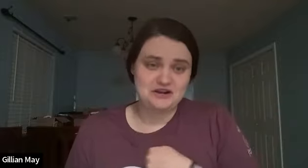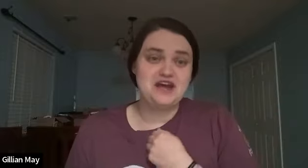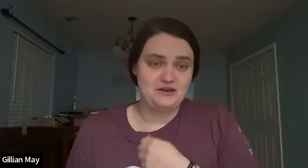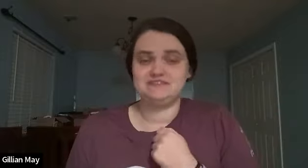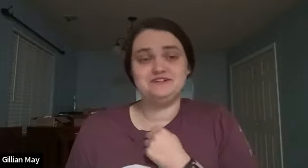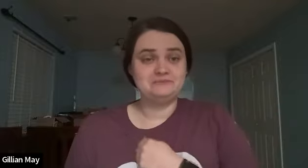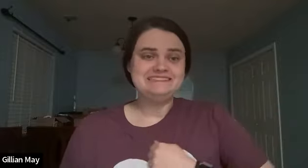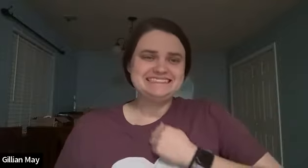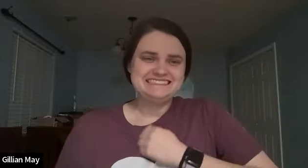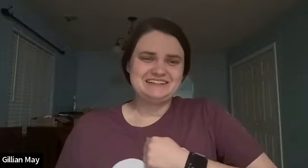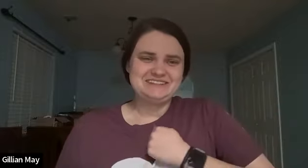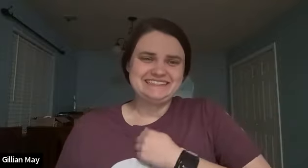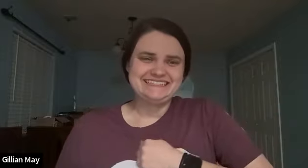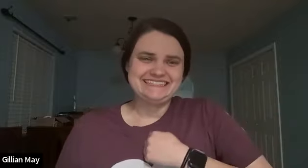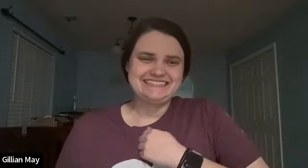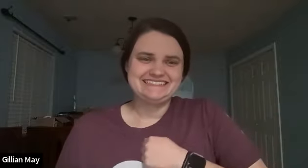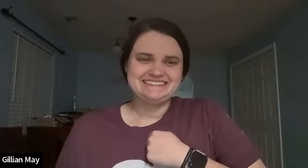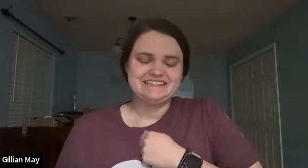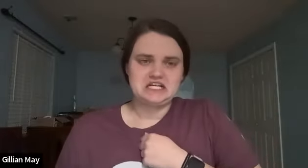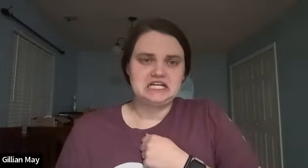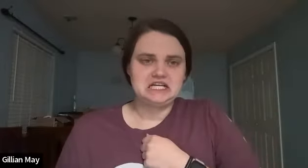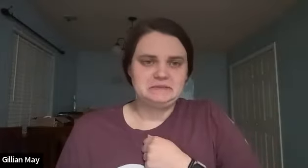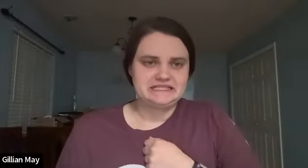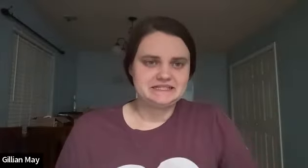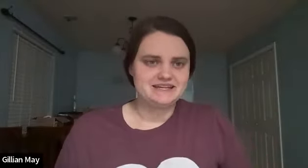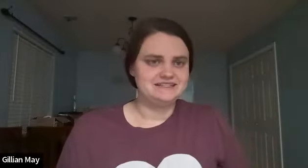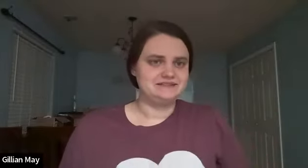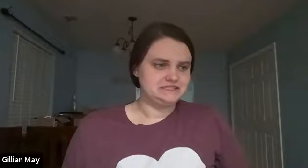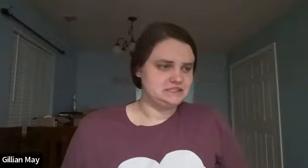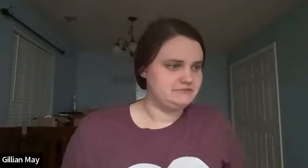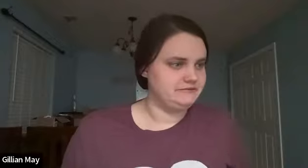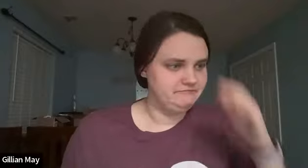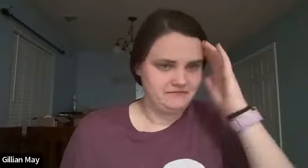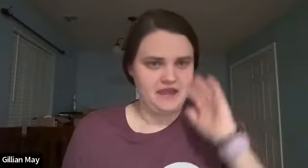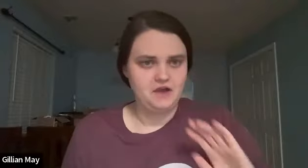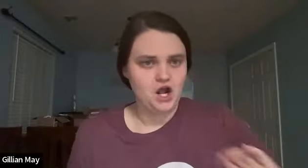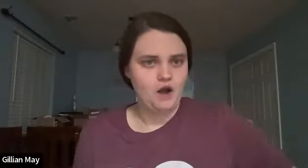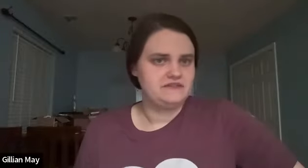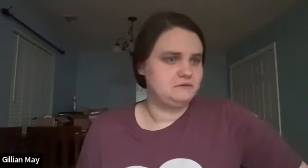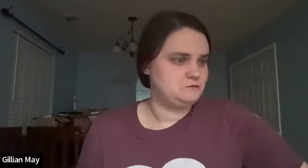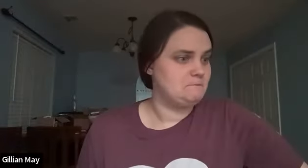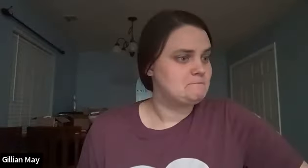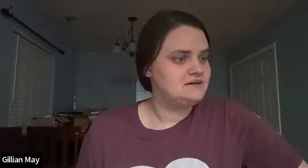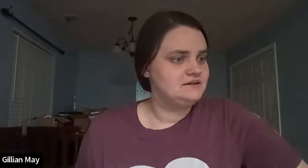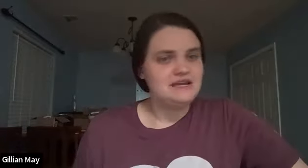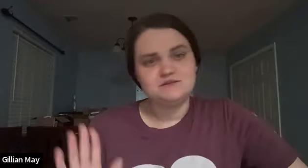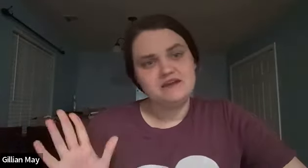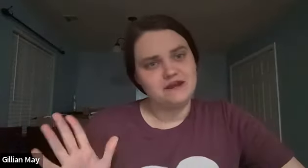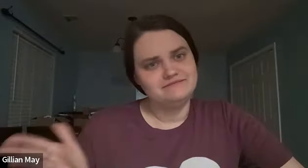going to know. Because if you go, sorry, they're going to know you're being sarcastic. Trust me. I've got caught with that before. It was my friend, so it